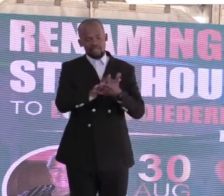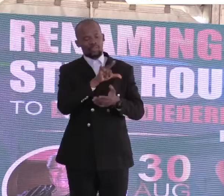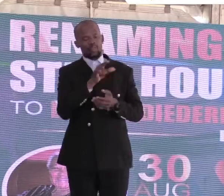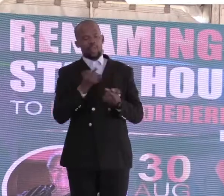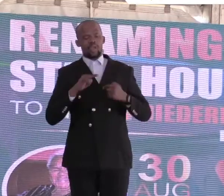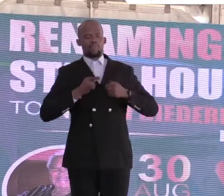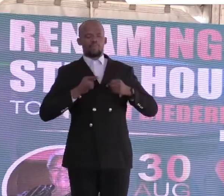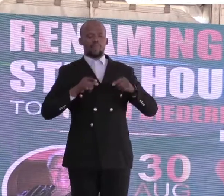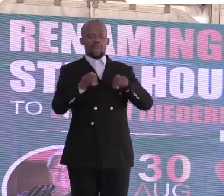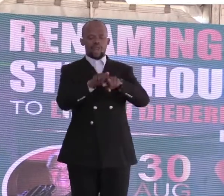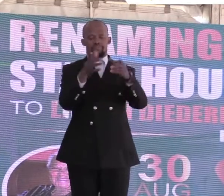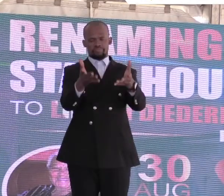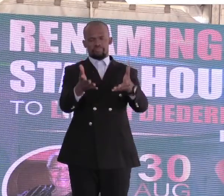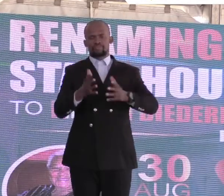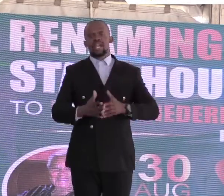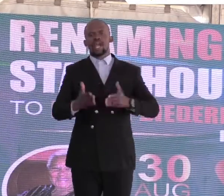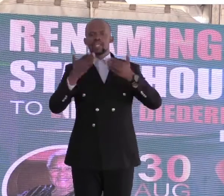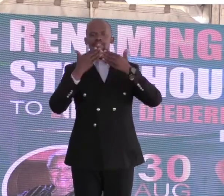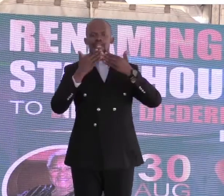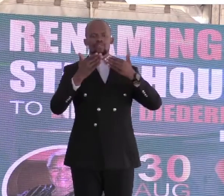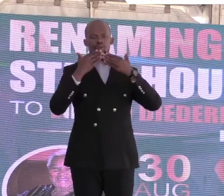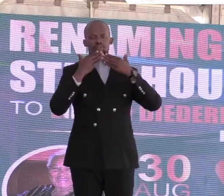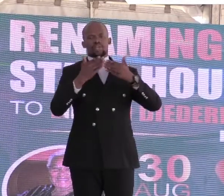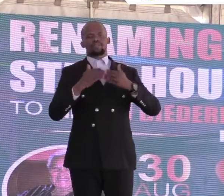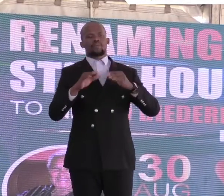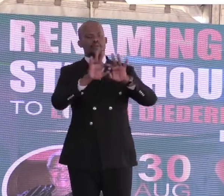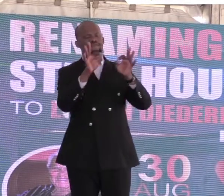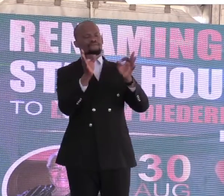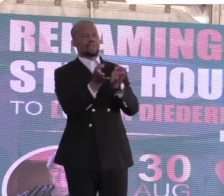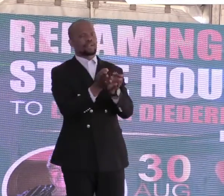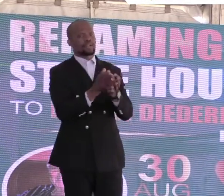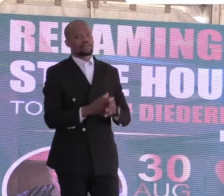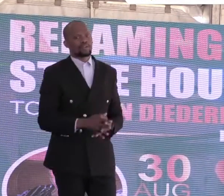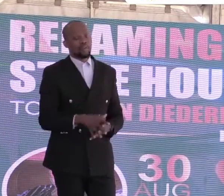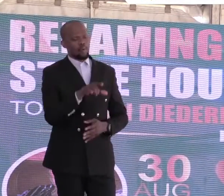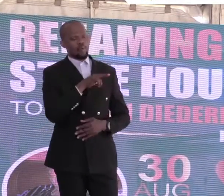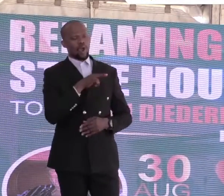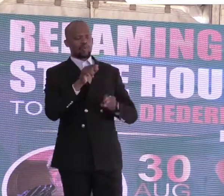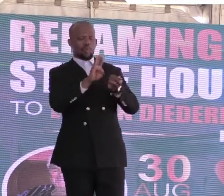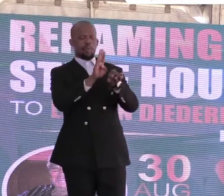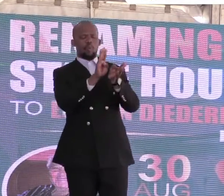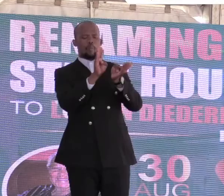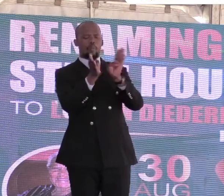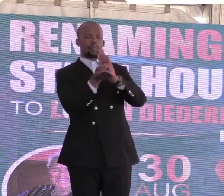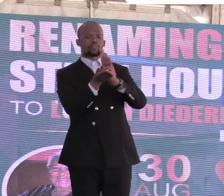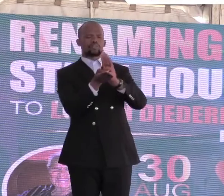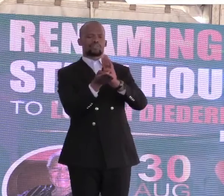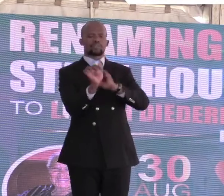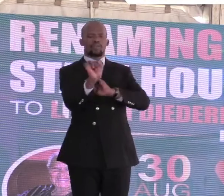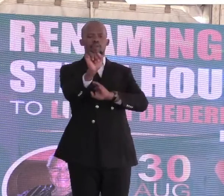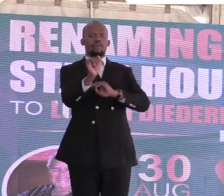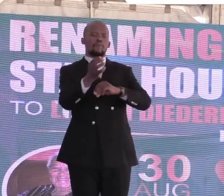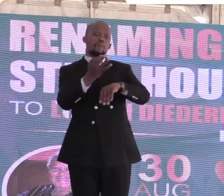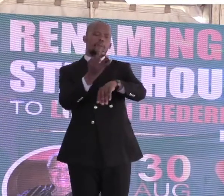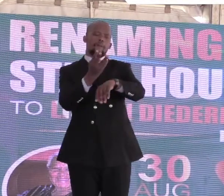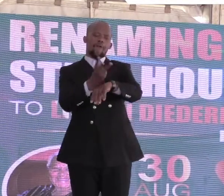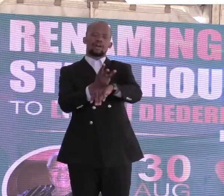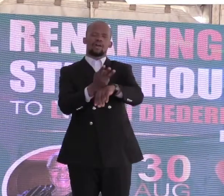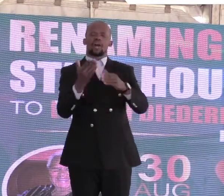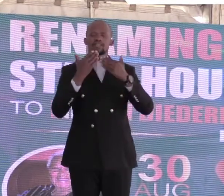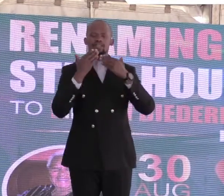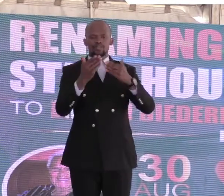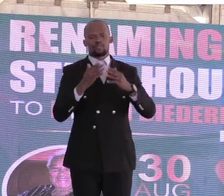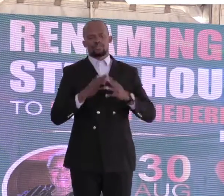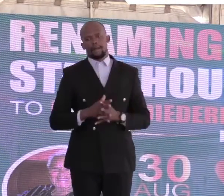for that, we thank her so much. Thank you, family, for borrowing us, your mother. Thank you so